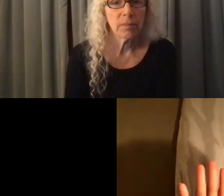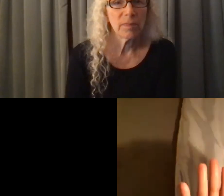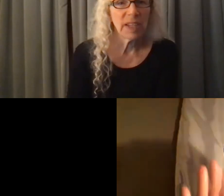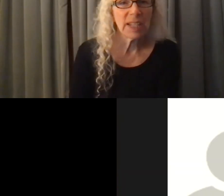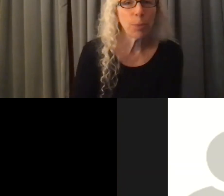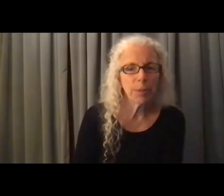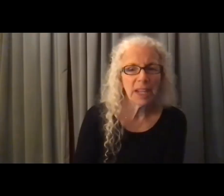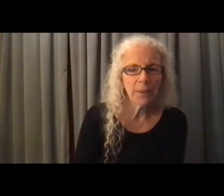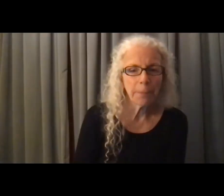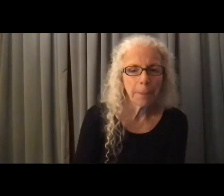Yes, Bunmi.